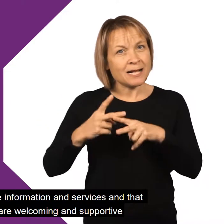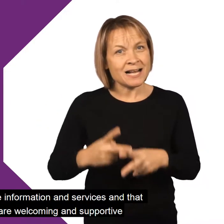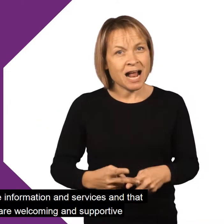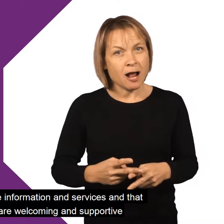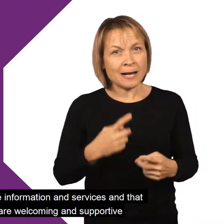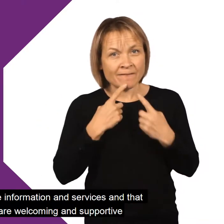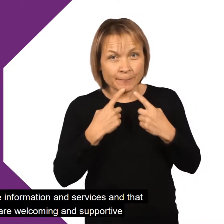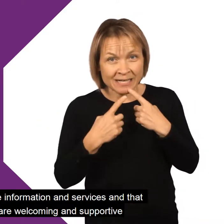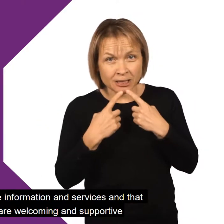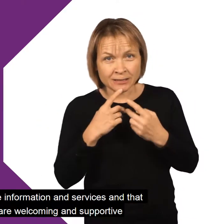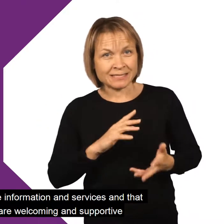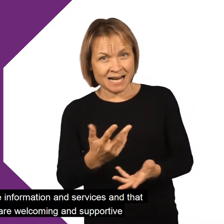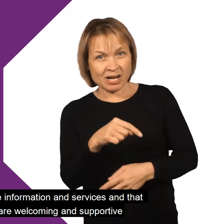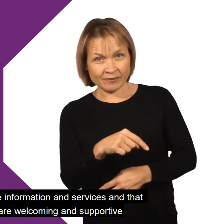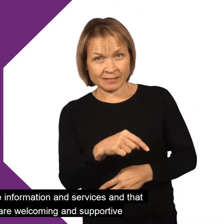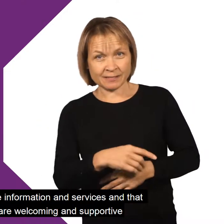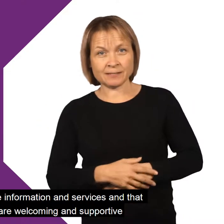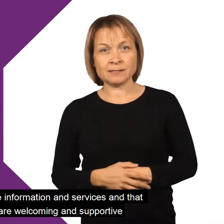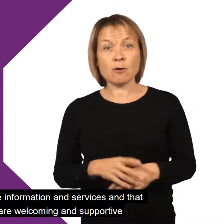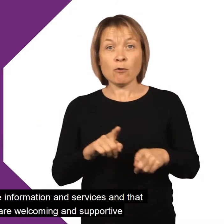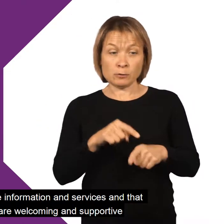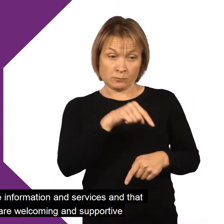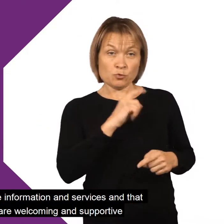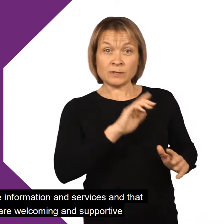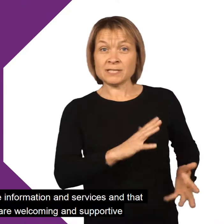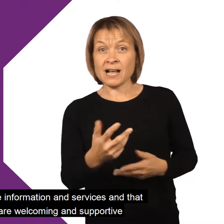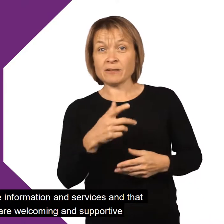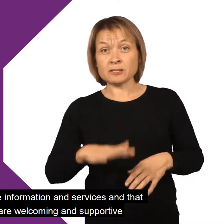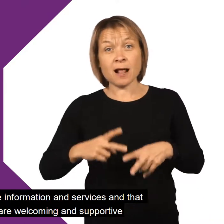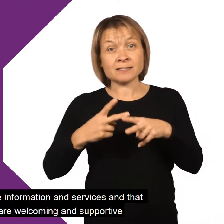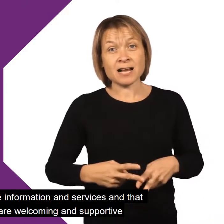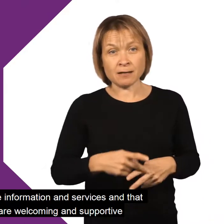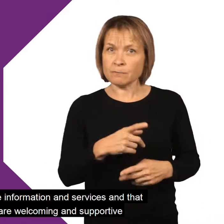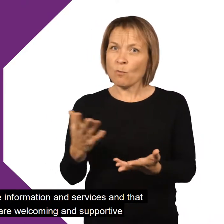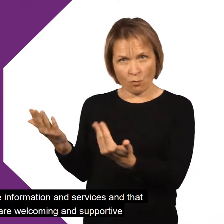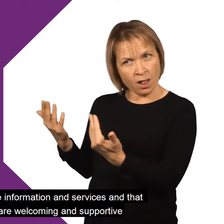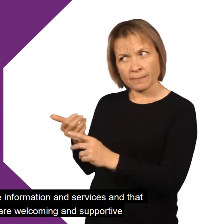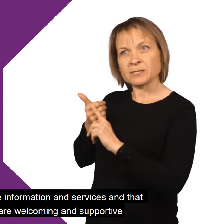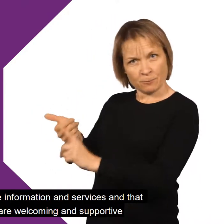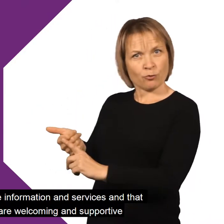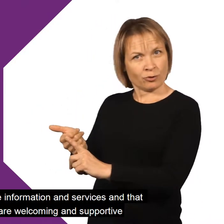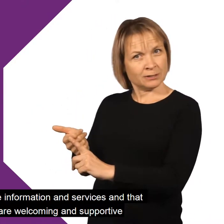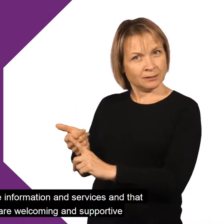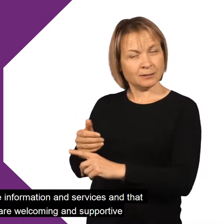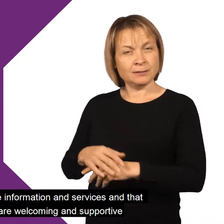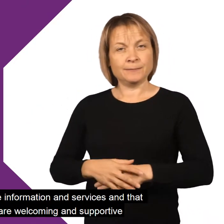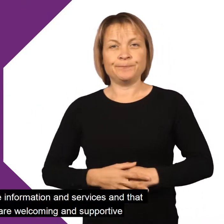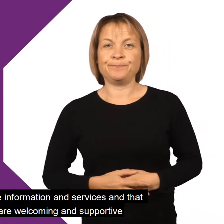have access to childcare information and services And that these services providers are welcoming